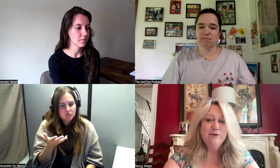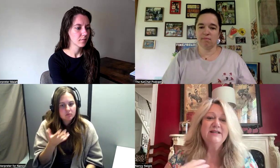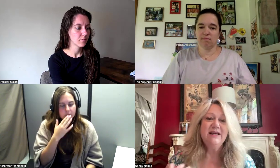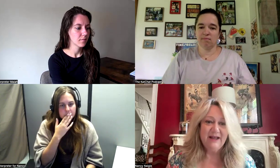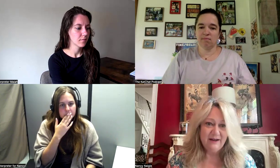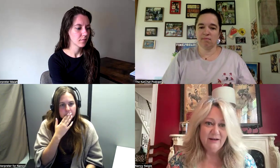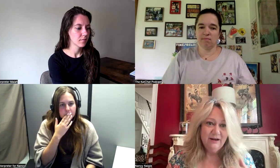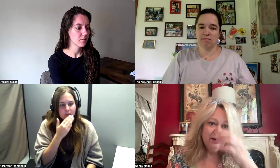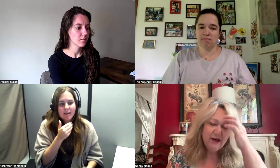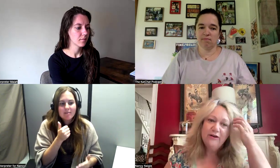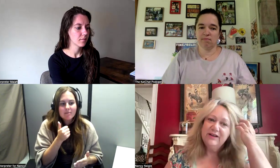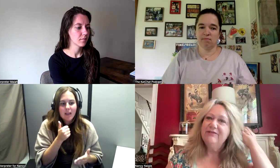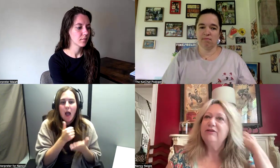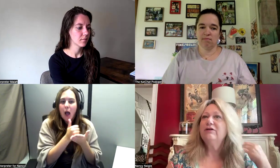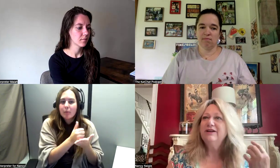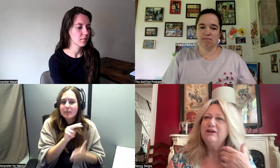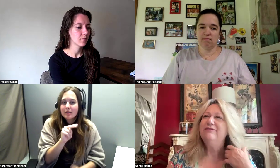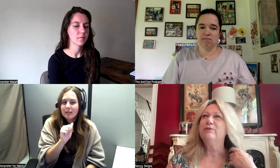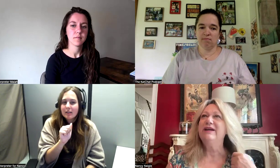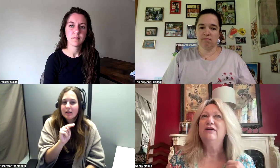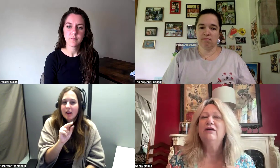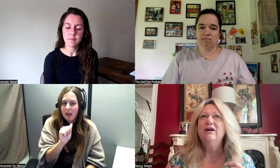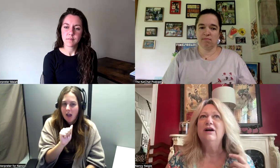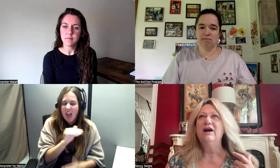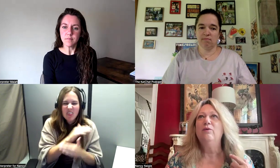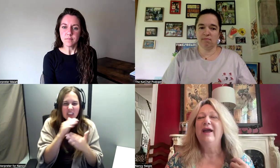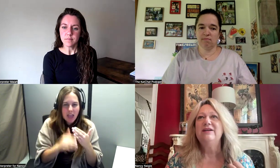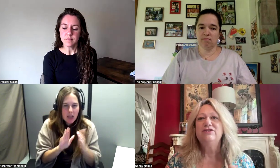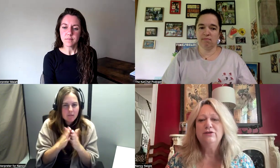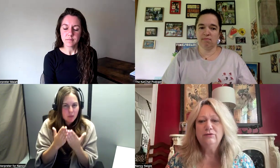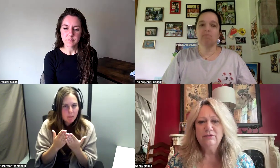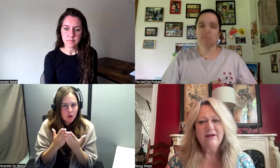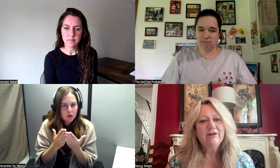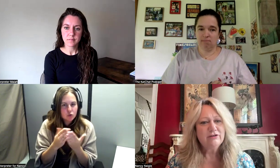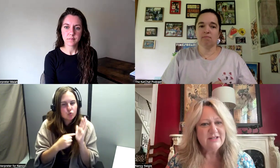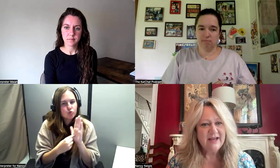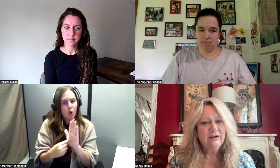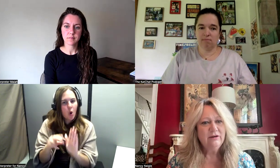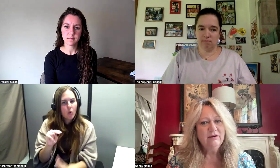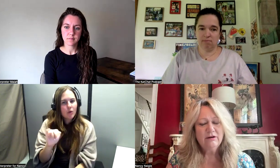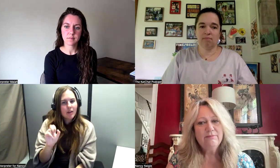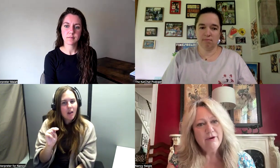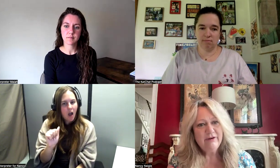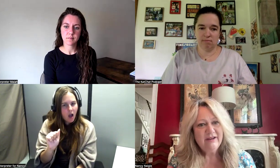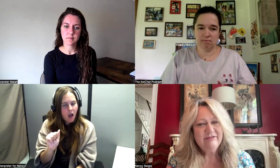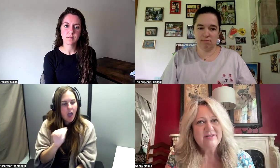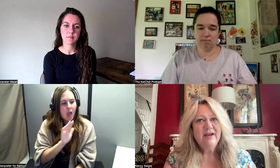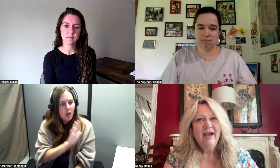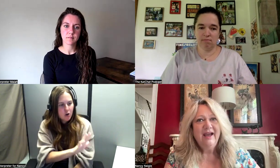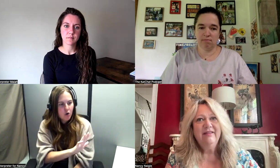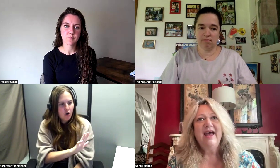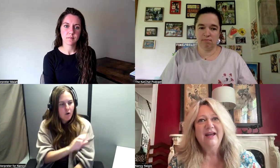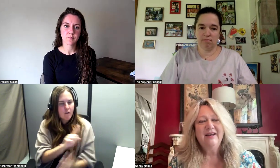kind of helped redeem Nina, to give the reader a way to kind of understand her